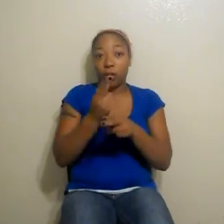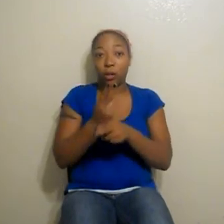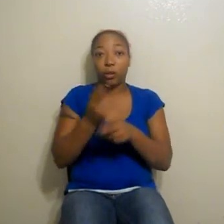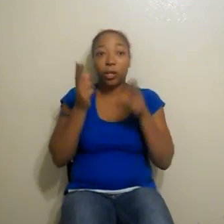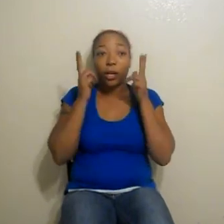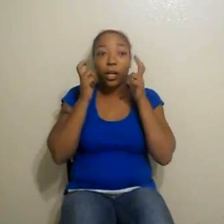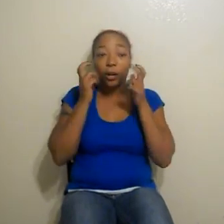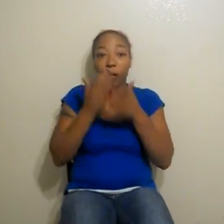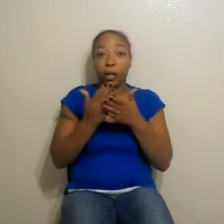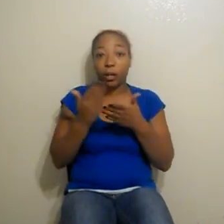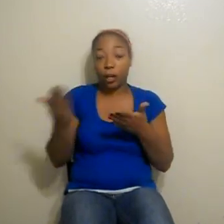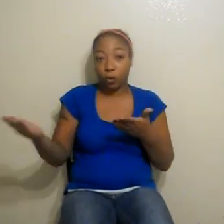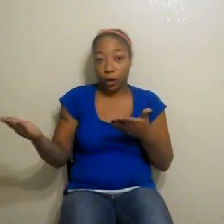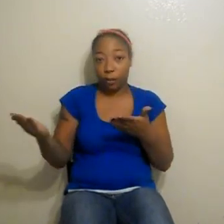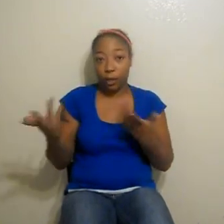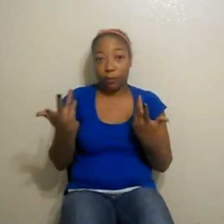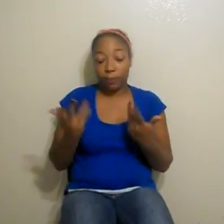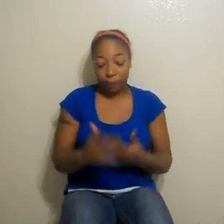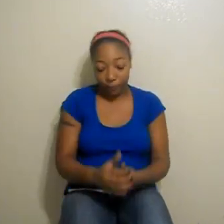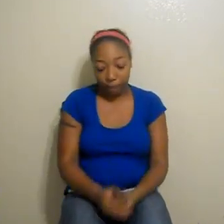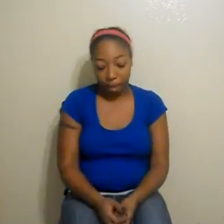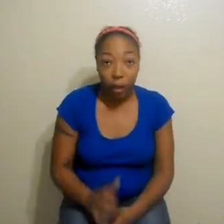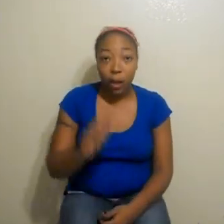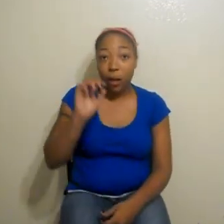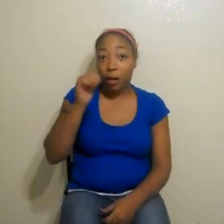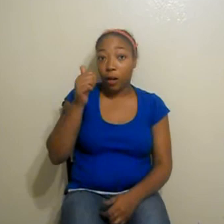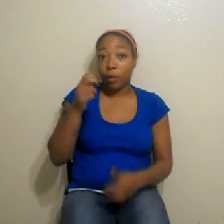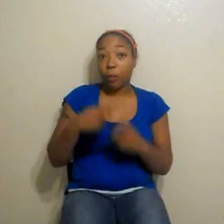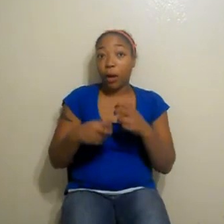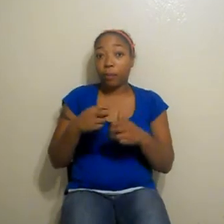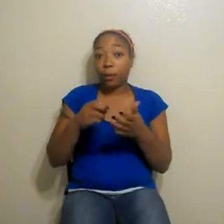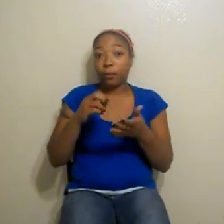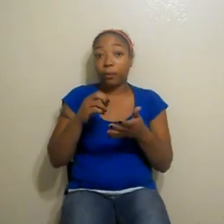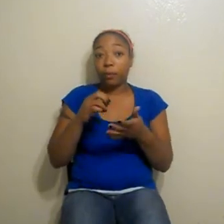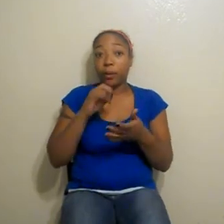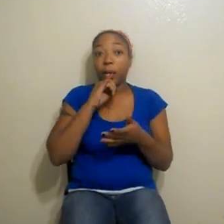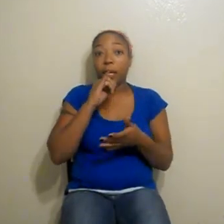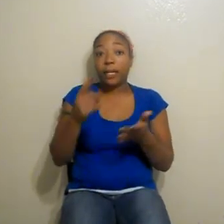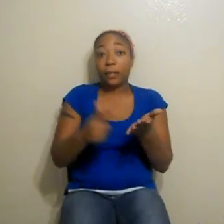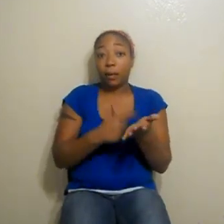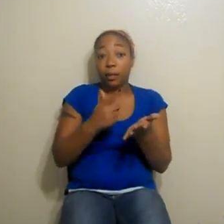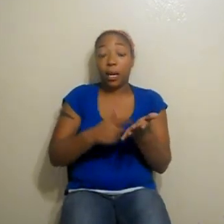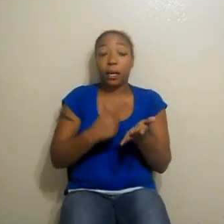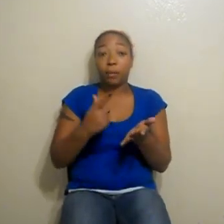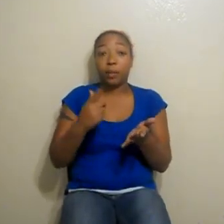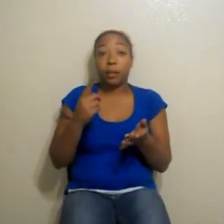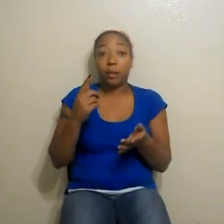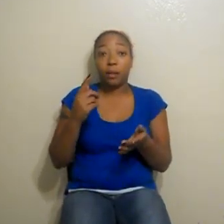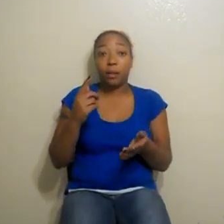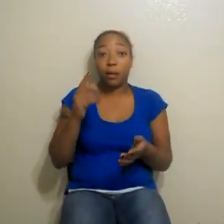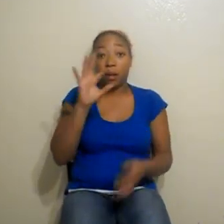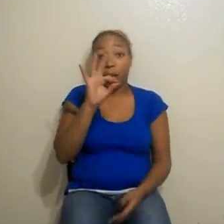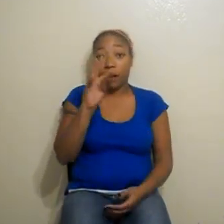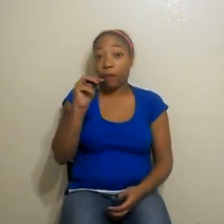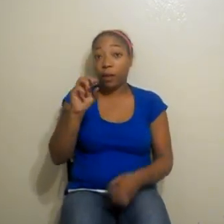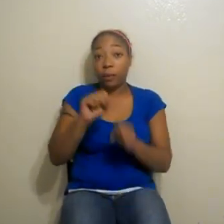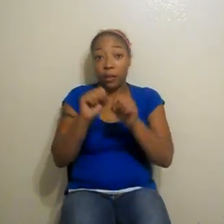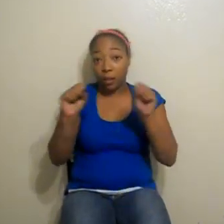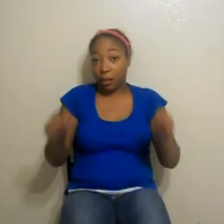use their hearing equipment. Another problem is sometimes the FM system's